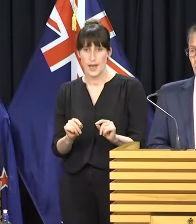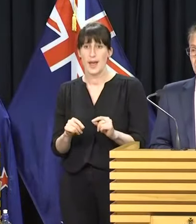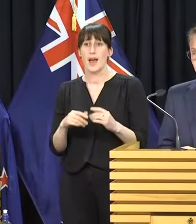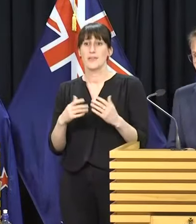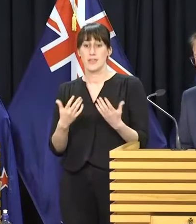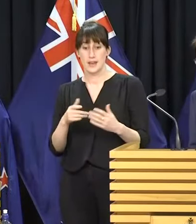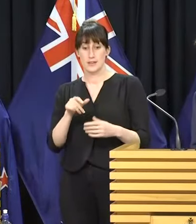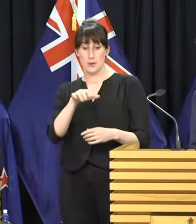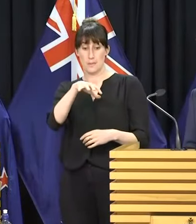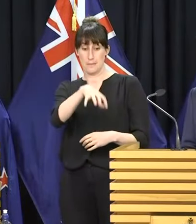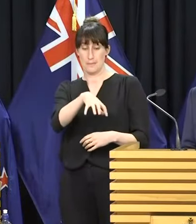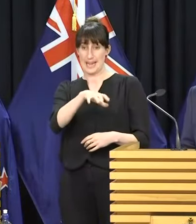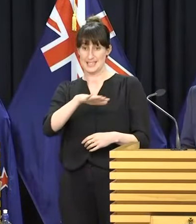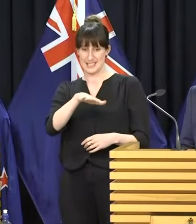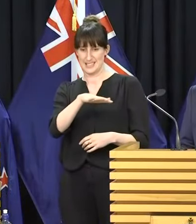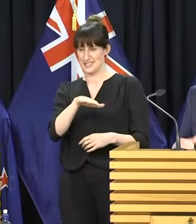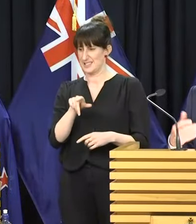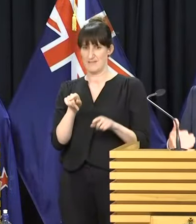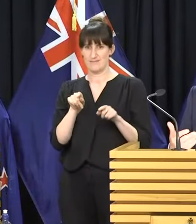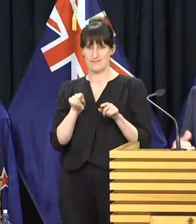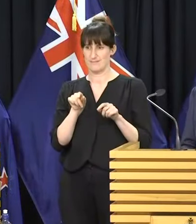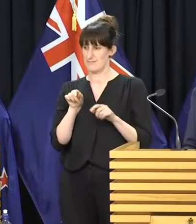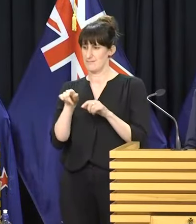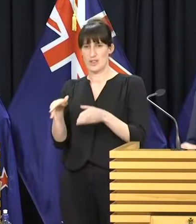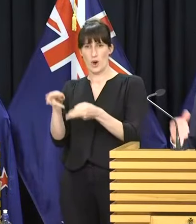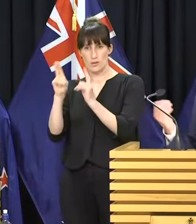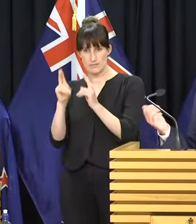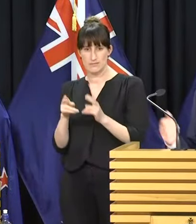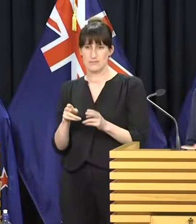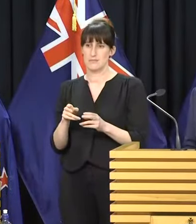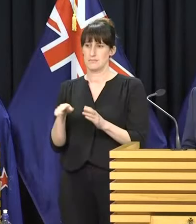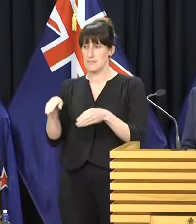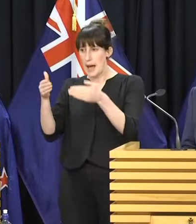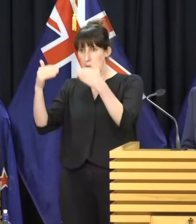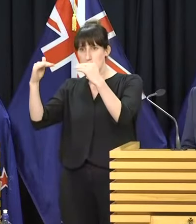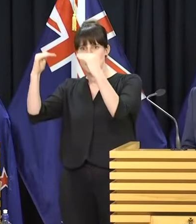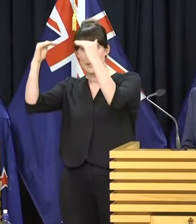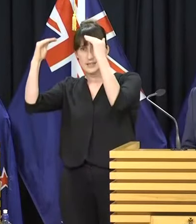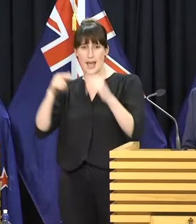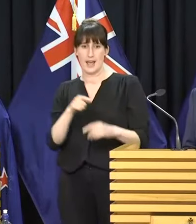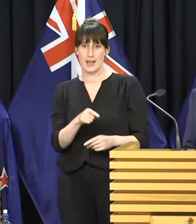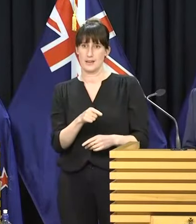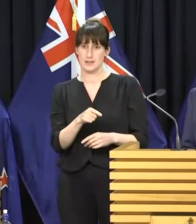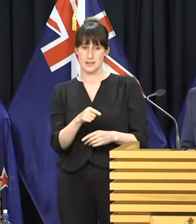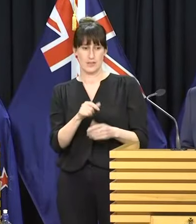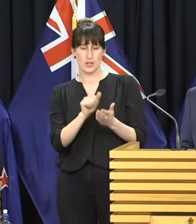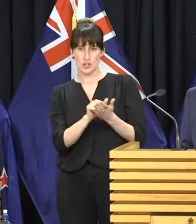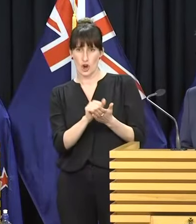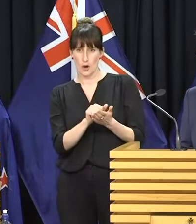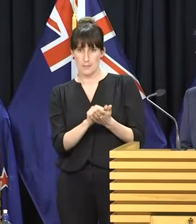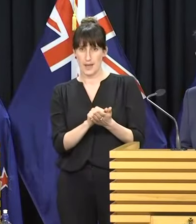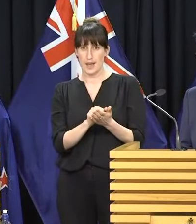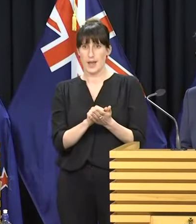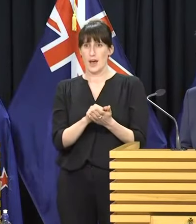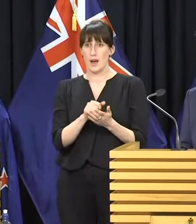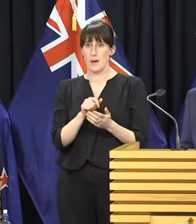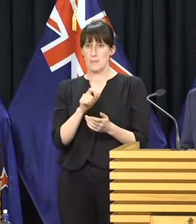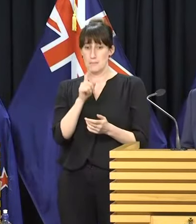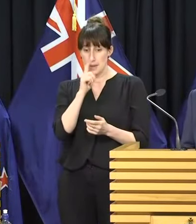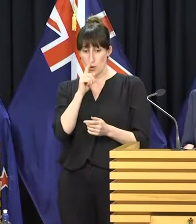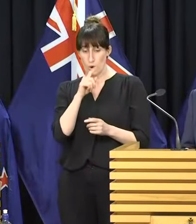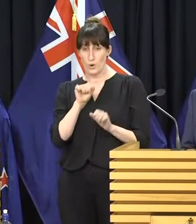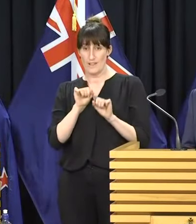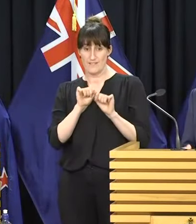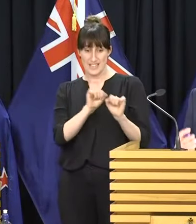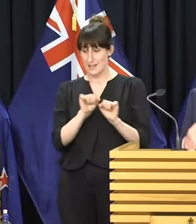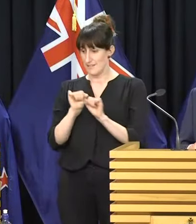to isolate and get a test. And then, of course, that is part of the information that we can then provide to the Minister and Cabinet that would help